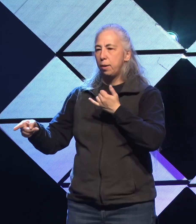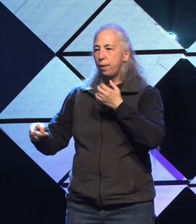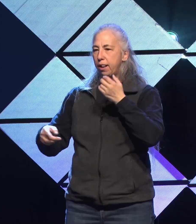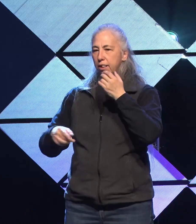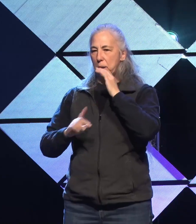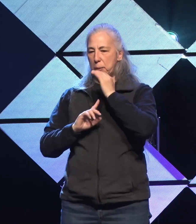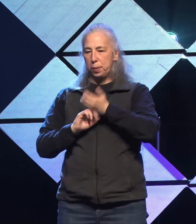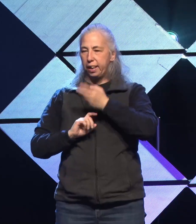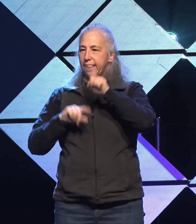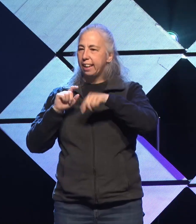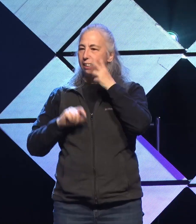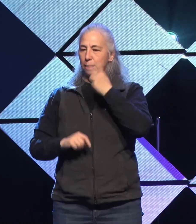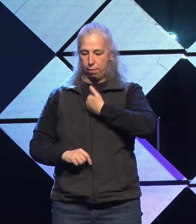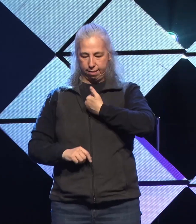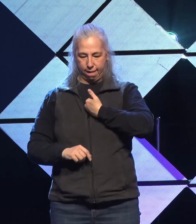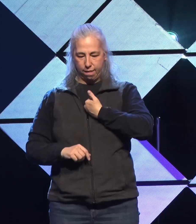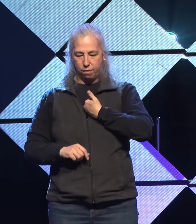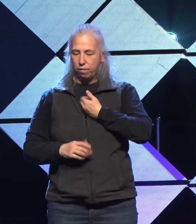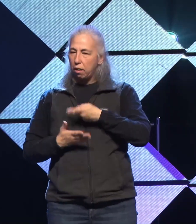the Pharisee didn't.